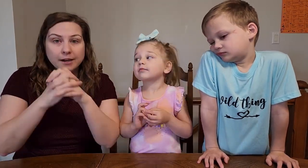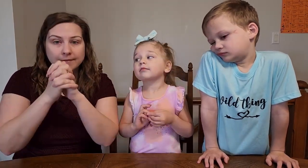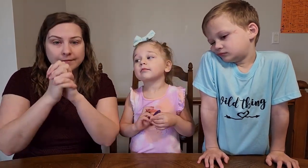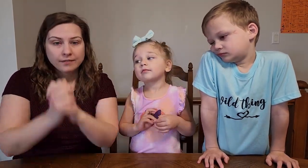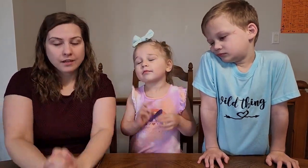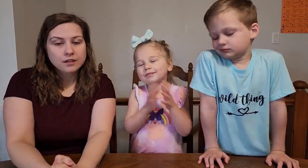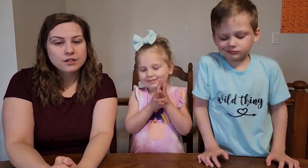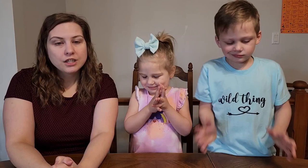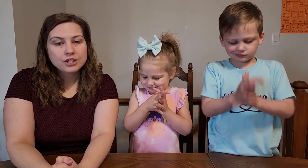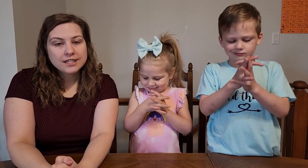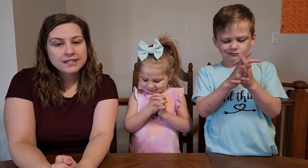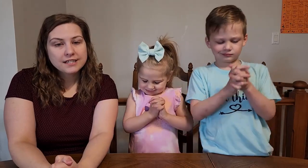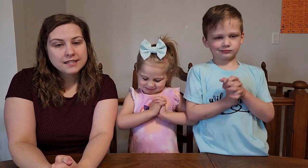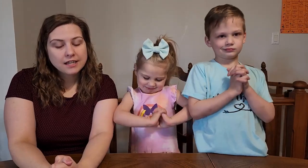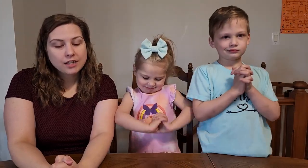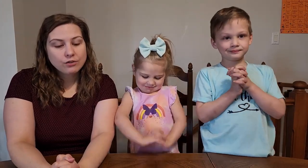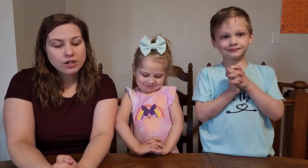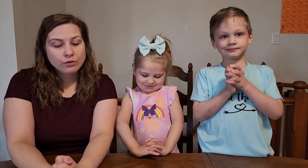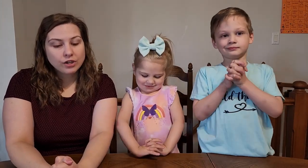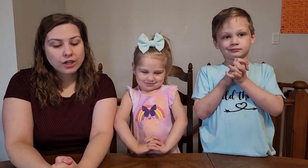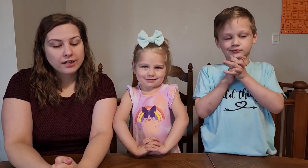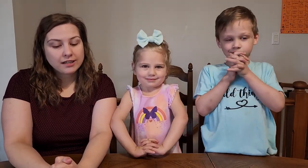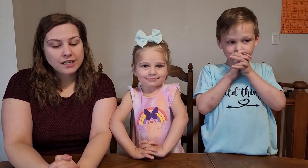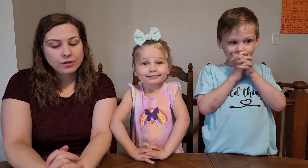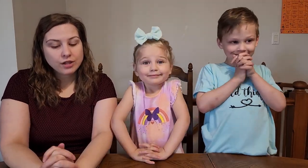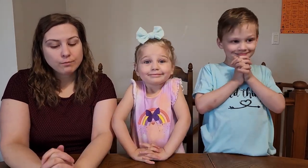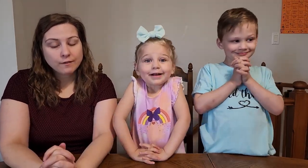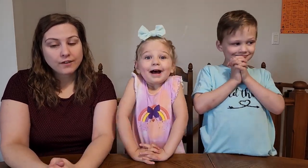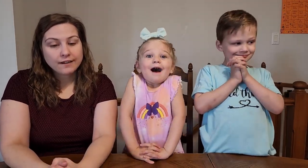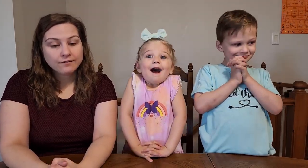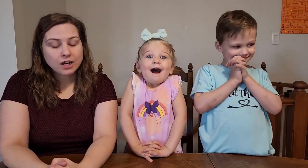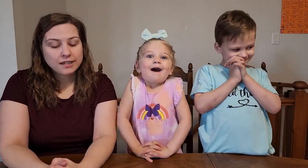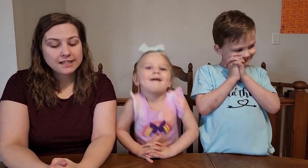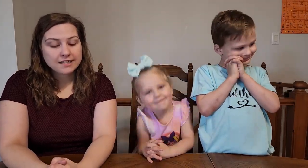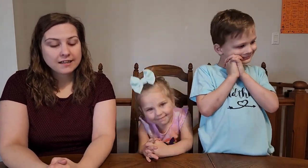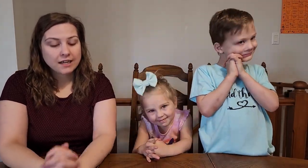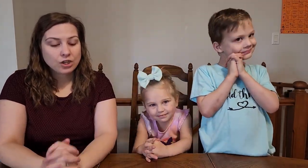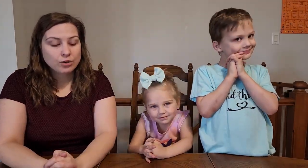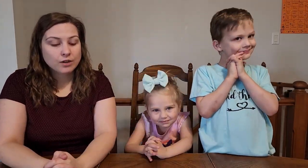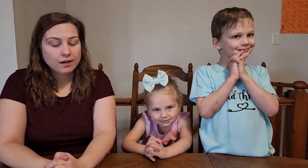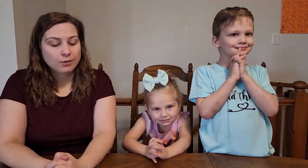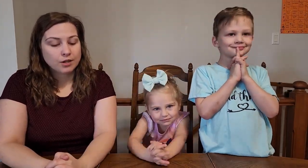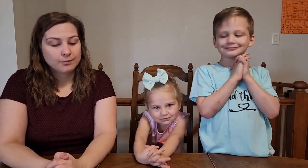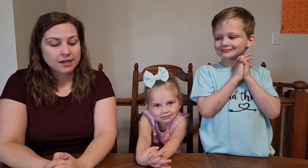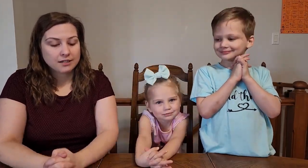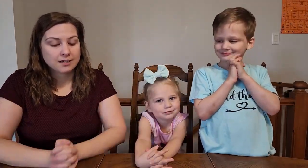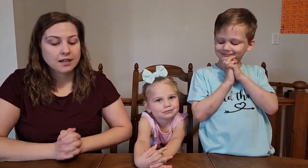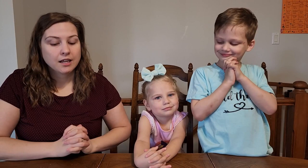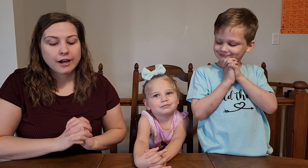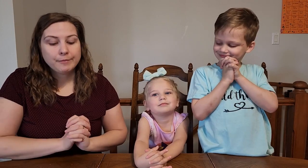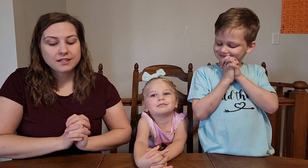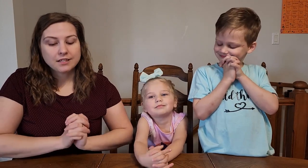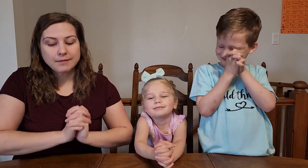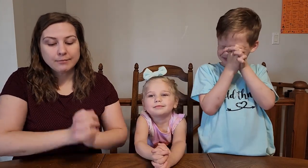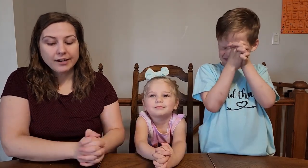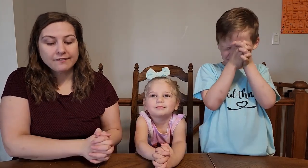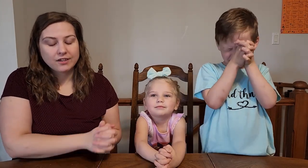pray. Dear Jesus, thank you that you are good. Thank you that you provide for our needs and that you care about our prayers. Help us to be brave and